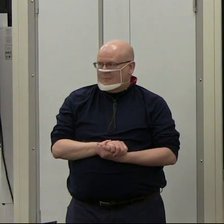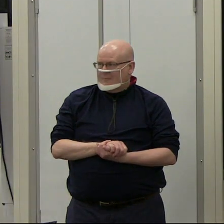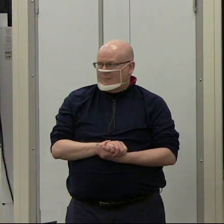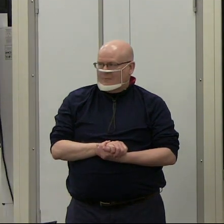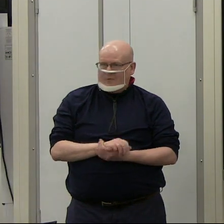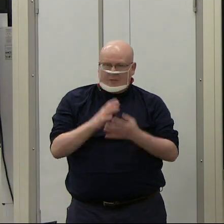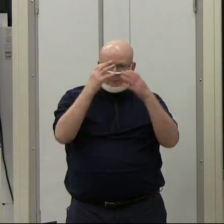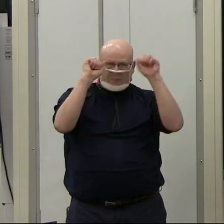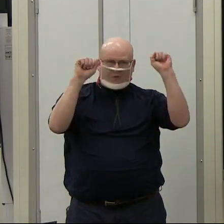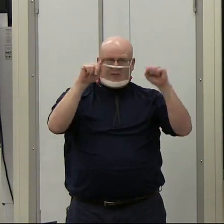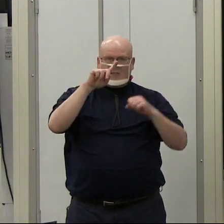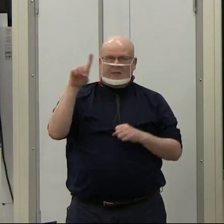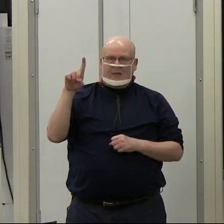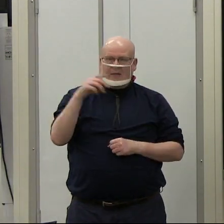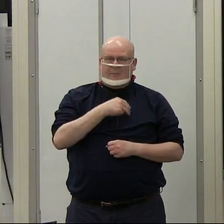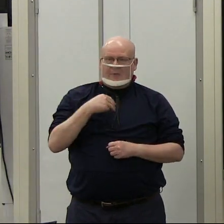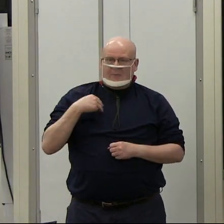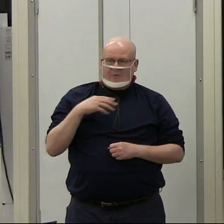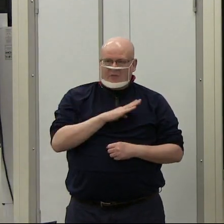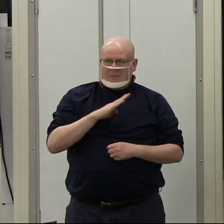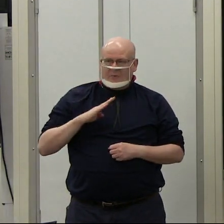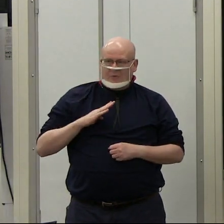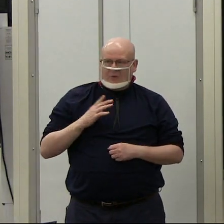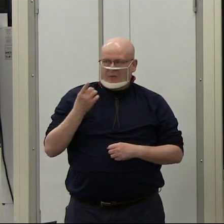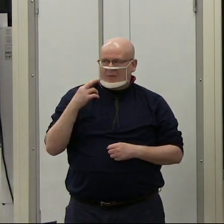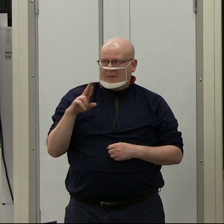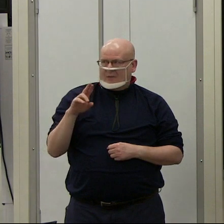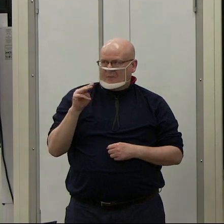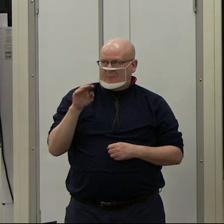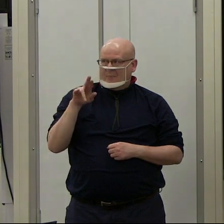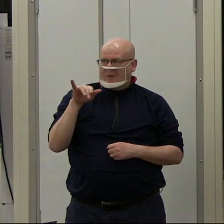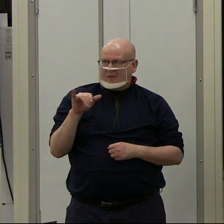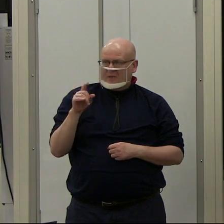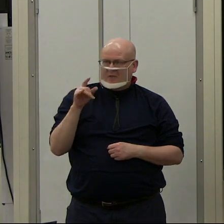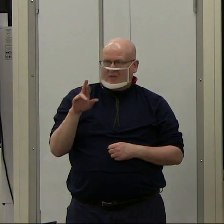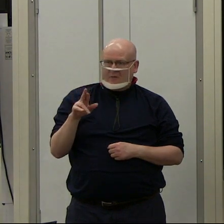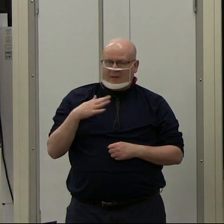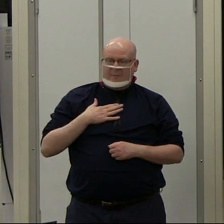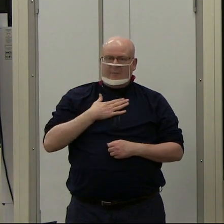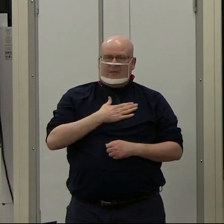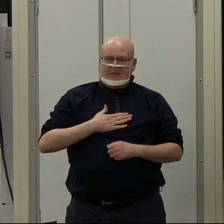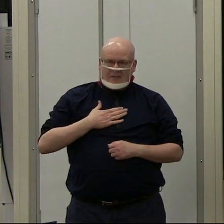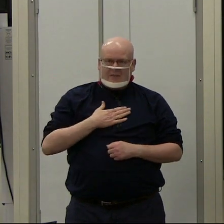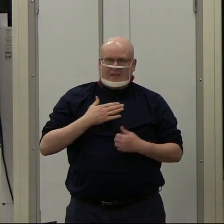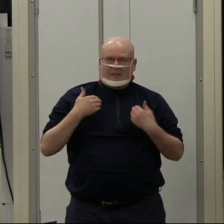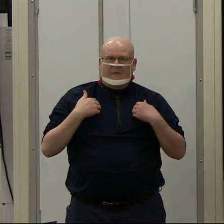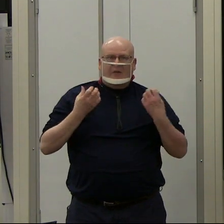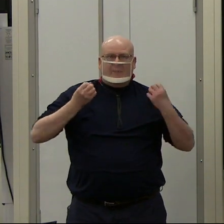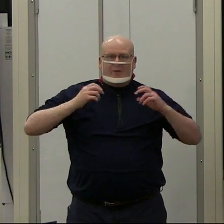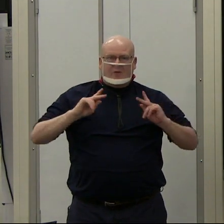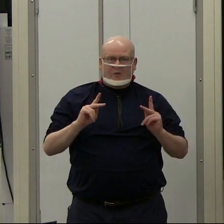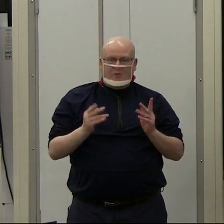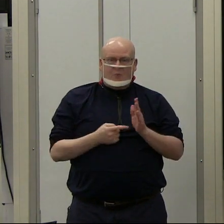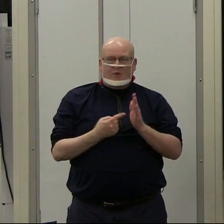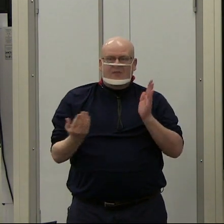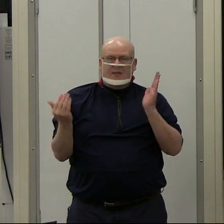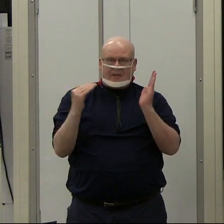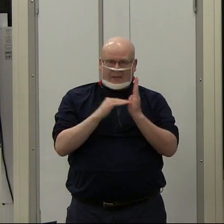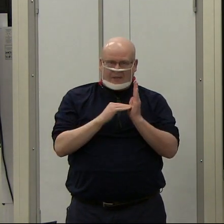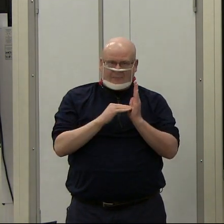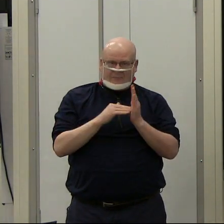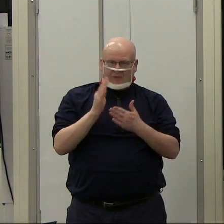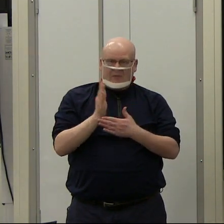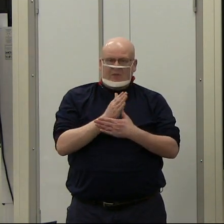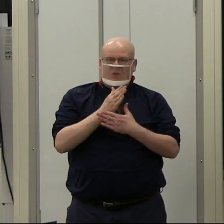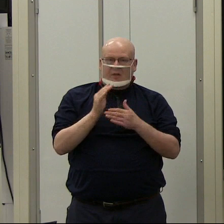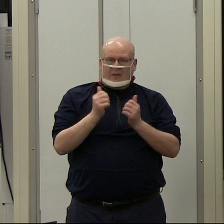President Todd, members of the board, Dr. Marty, Mrs. Stover, I am so pleased to have the opportunity to once again